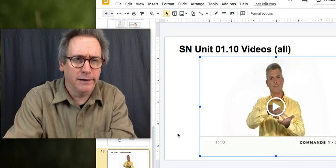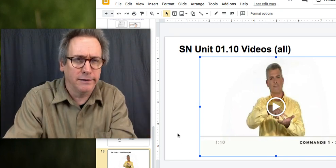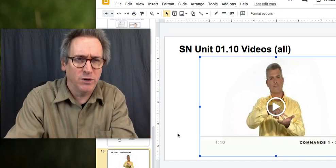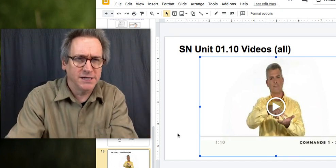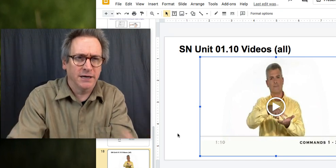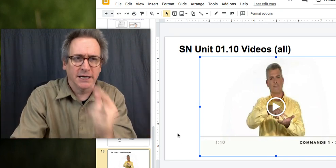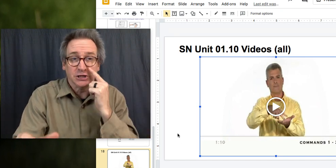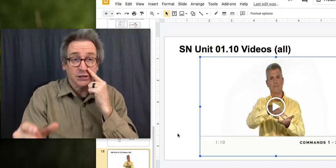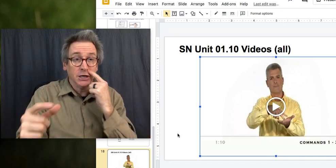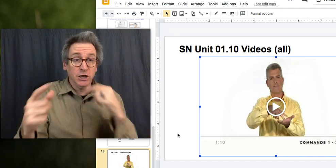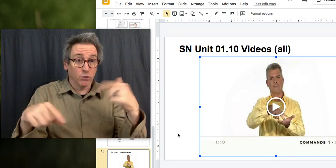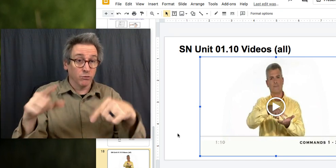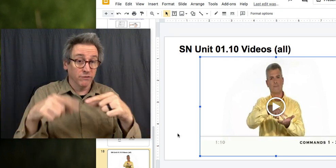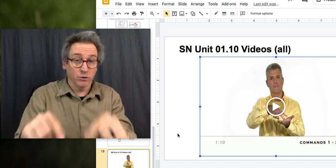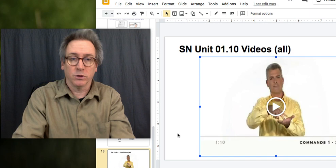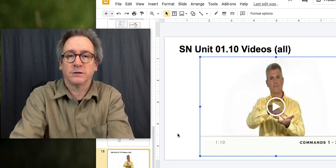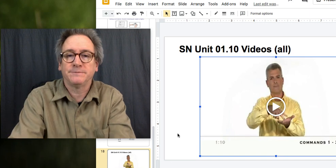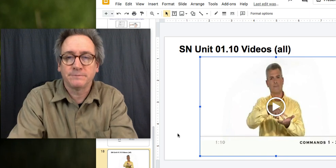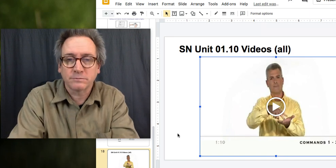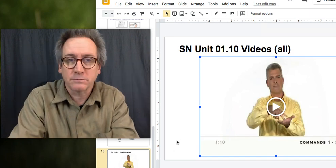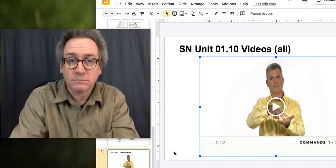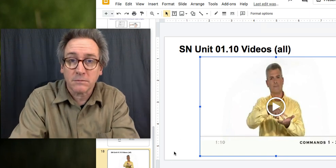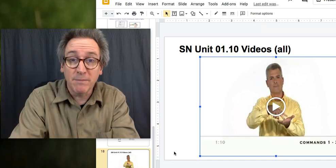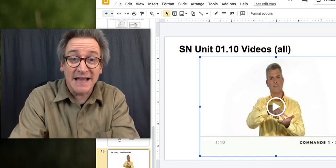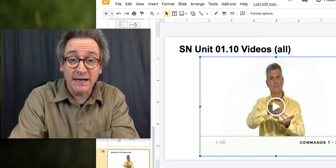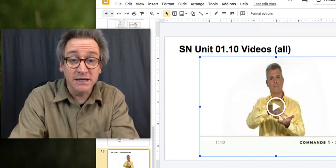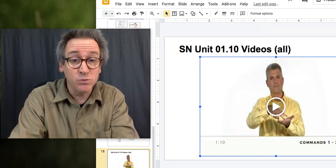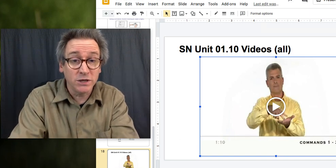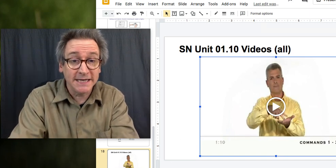this. And I'm not going to take points on it. It's just your review work. But that is 110.